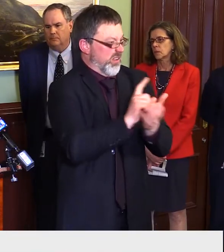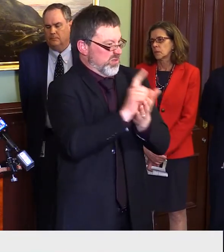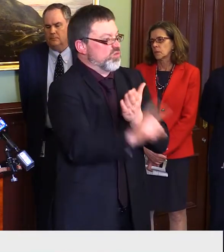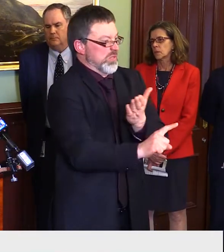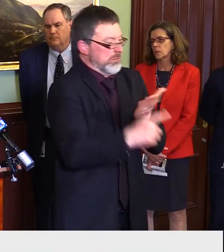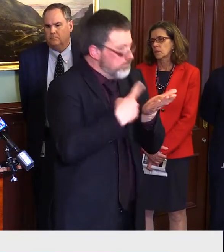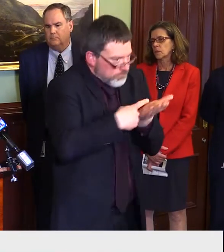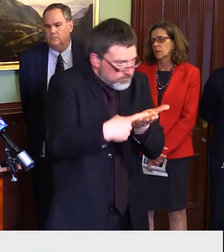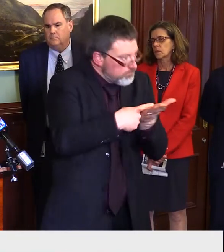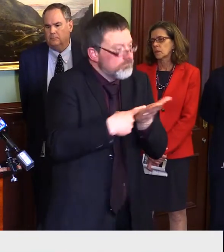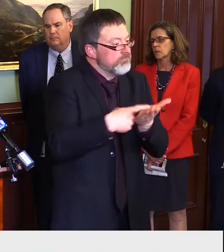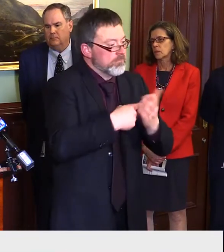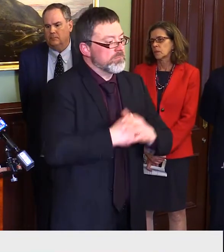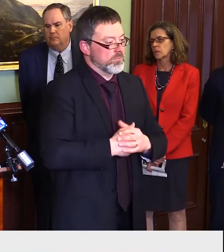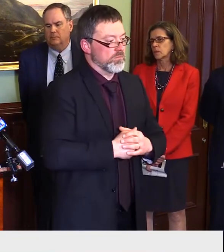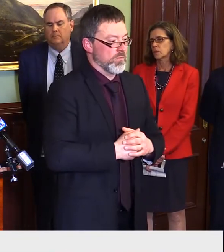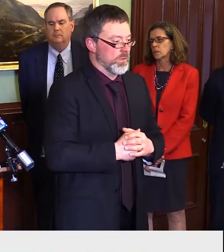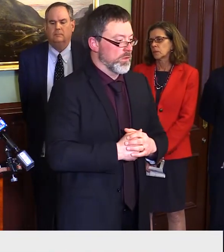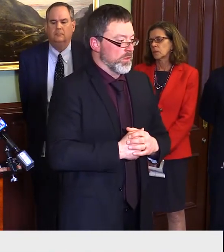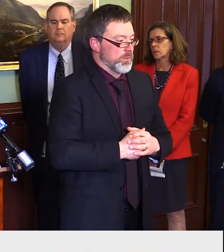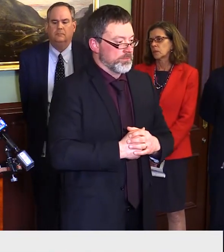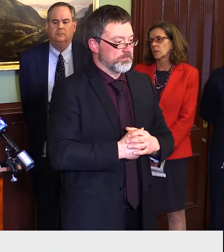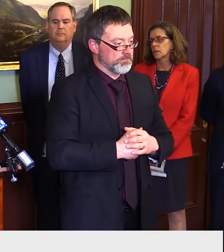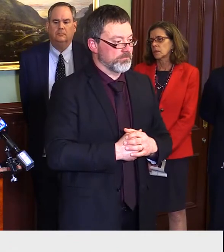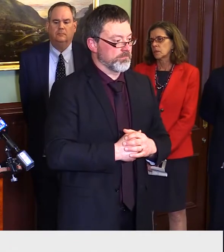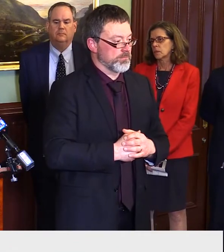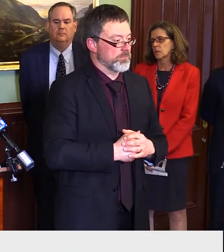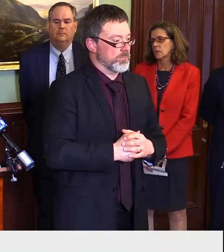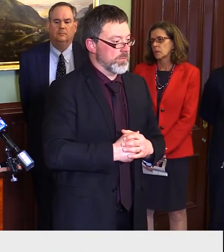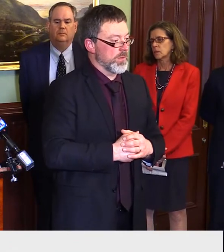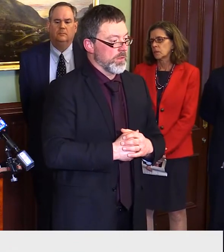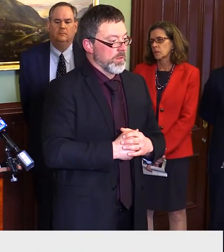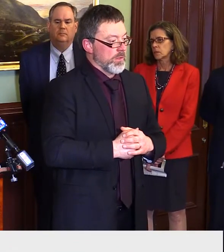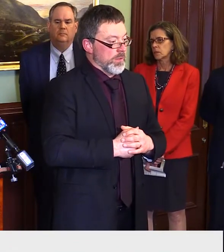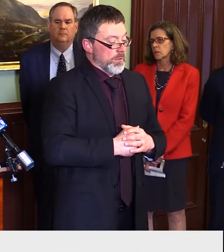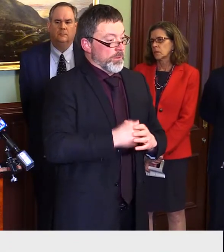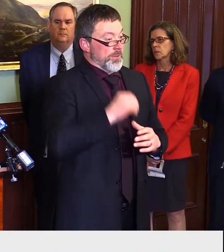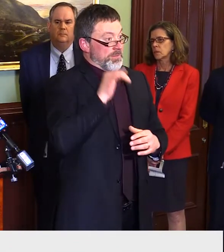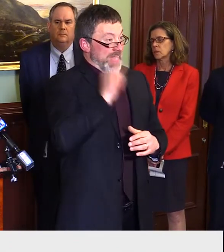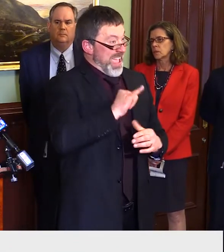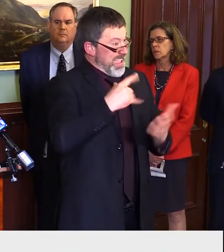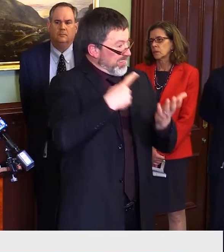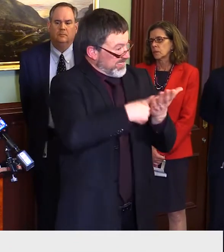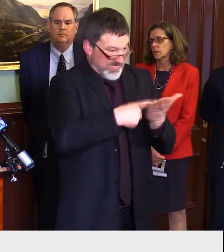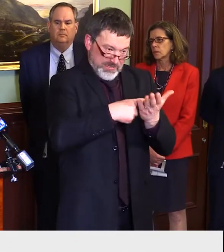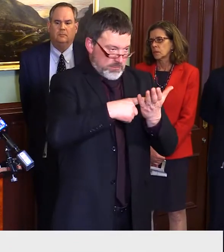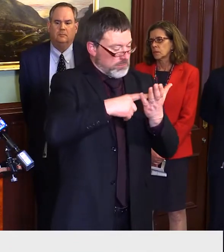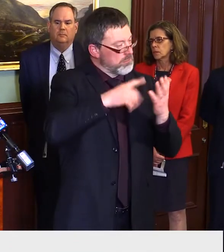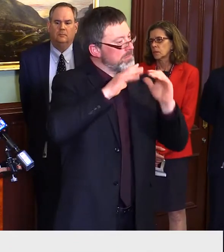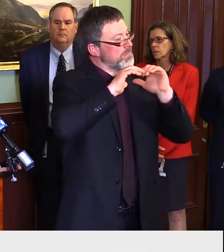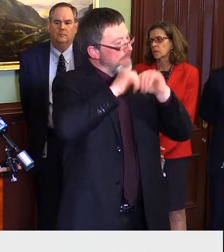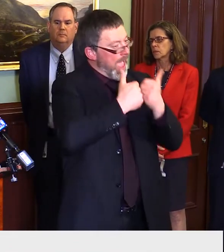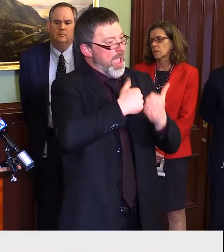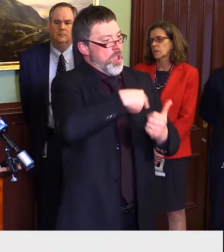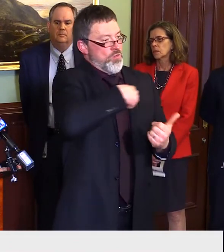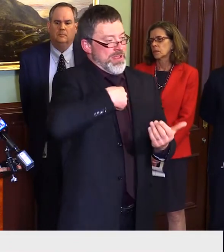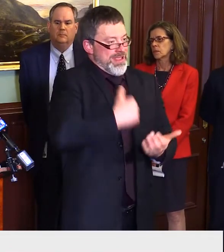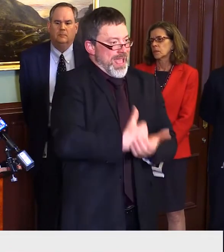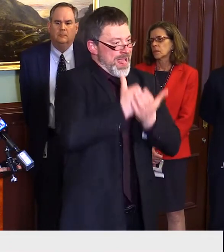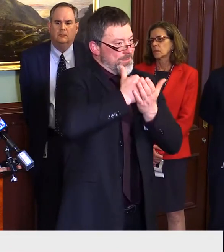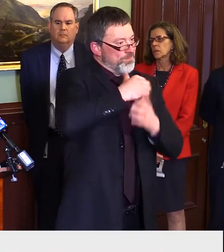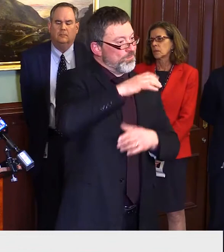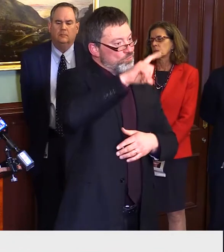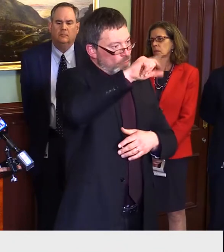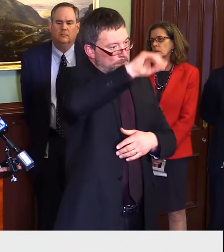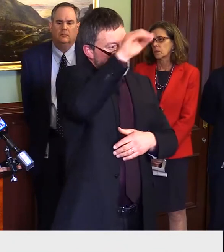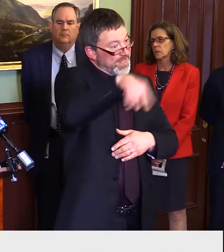disabilities. Additionally, we're working diligently to answer questions as they come up. As information changes and strategies evolve,